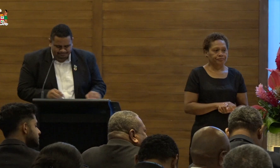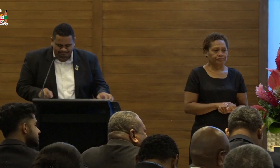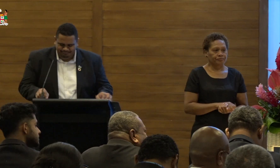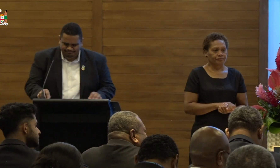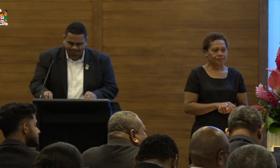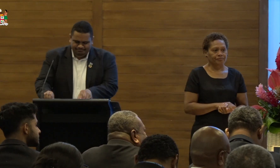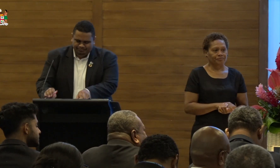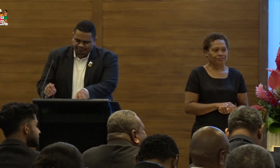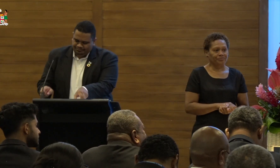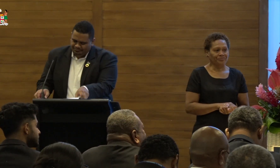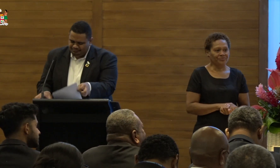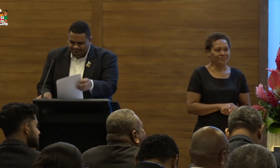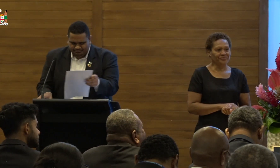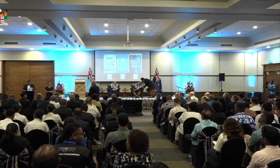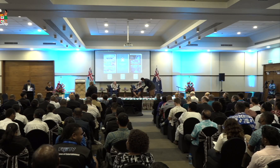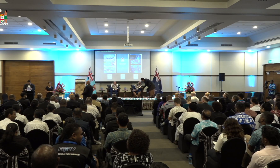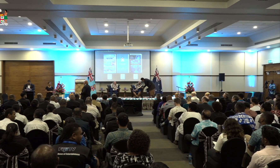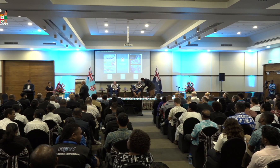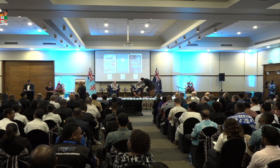thanks.